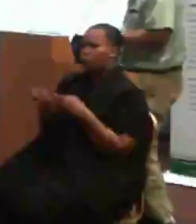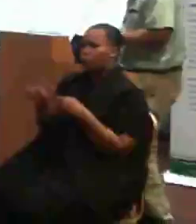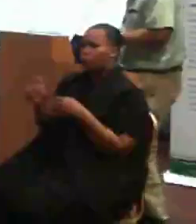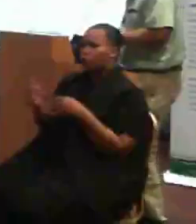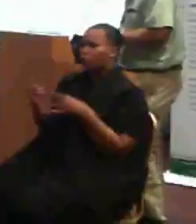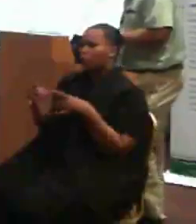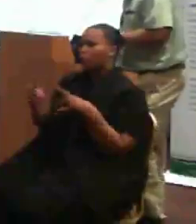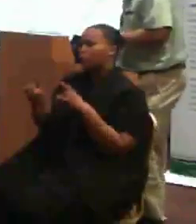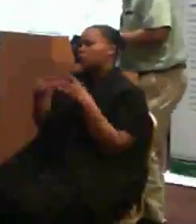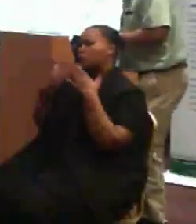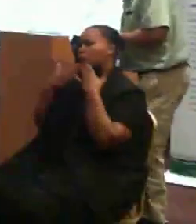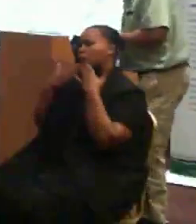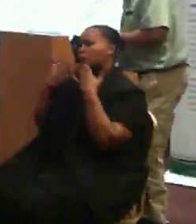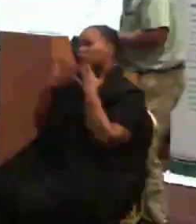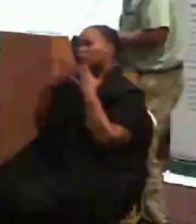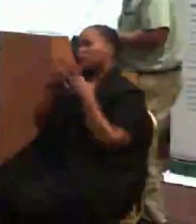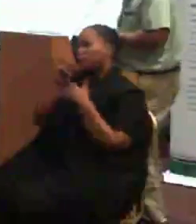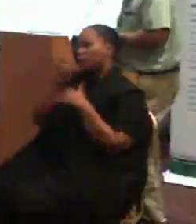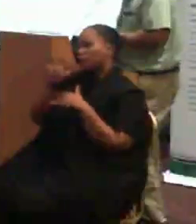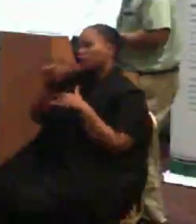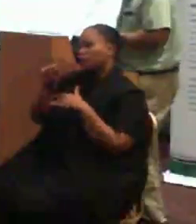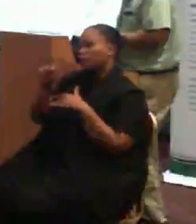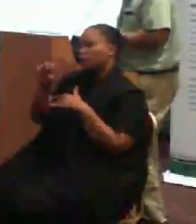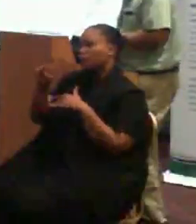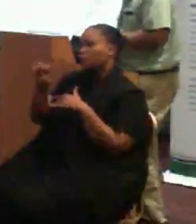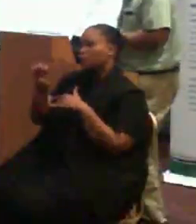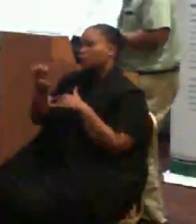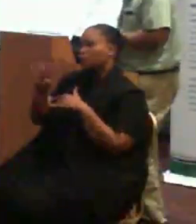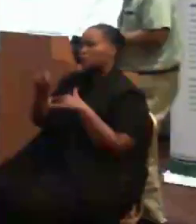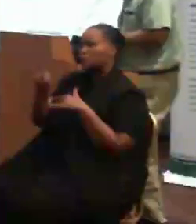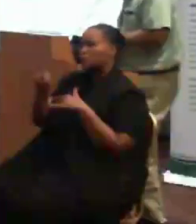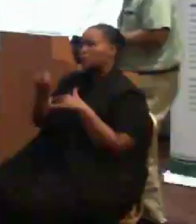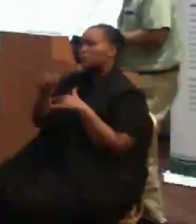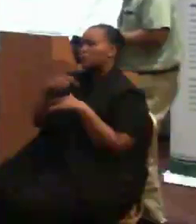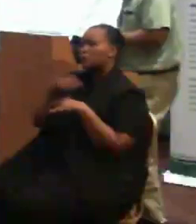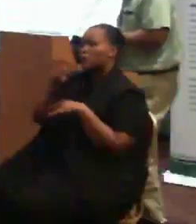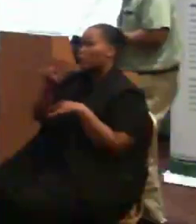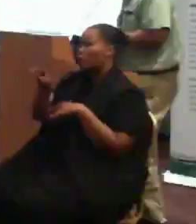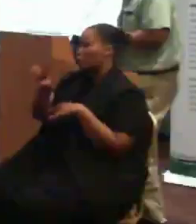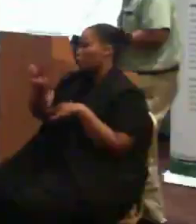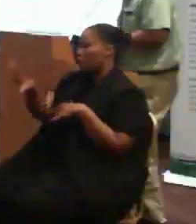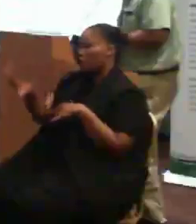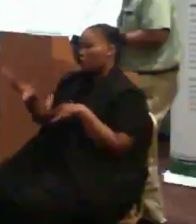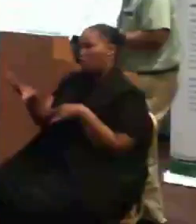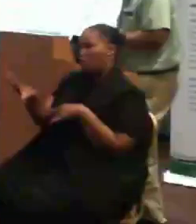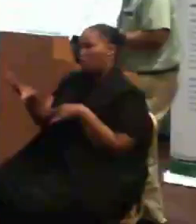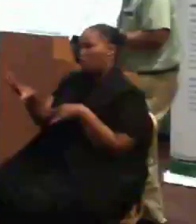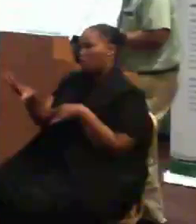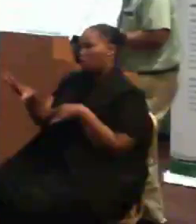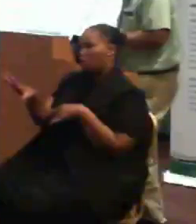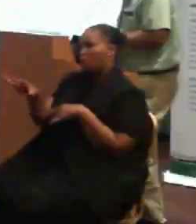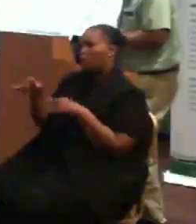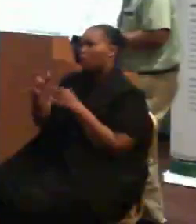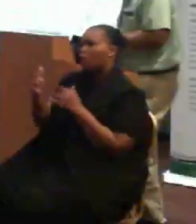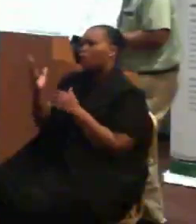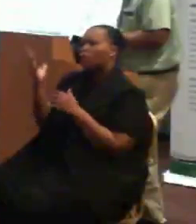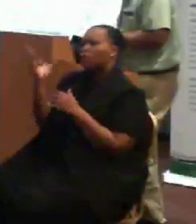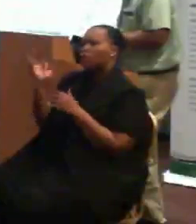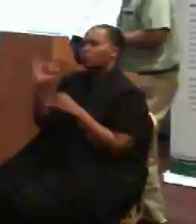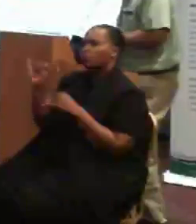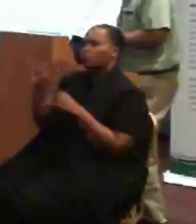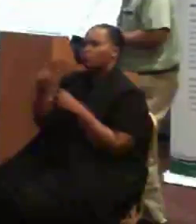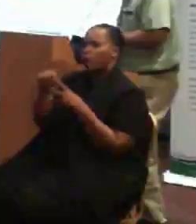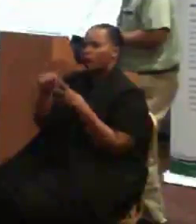Thank you, Chair. Thank you, Mr. Jansen. I just only have one question. So twice in your